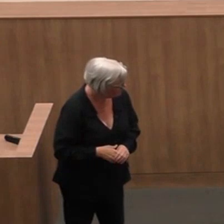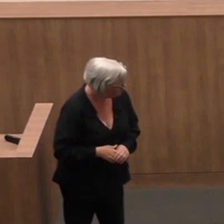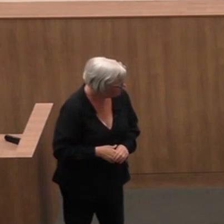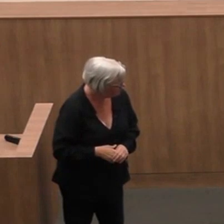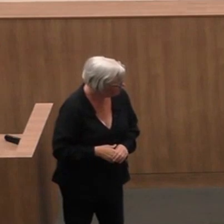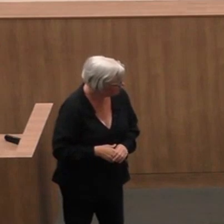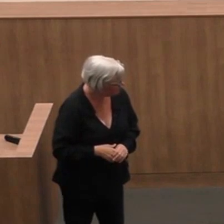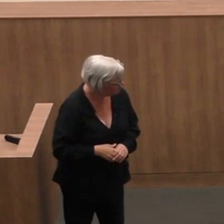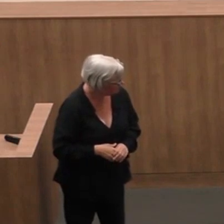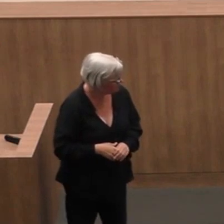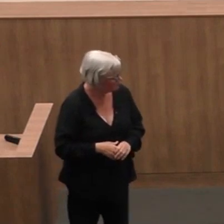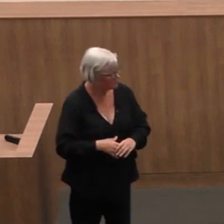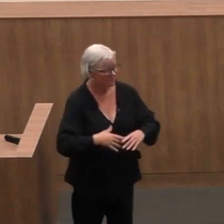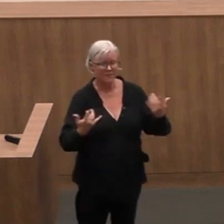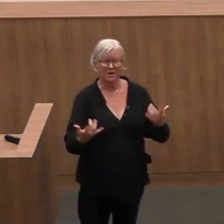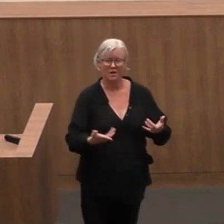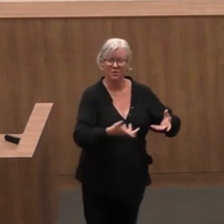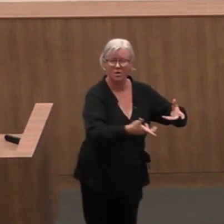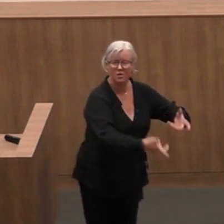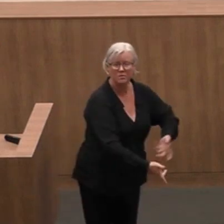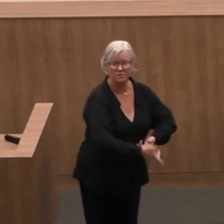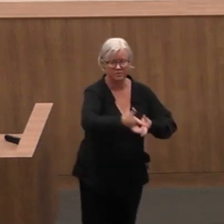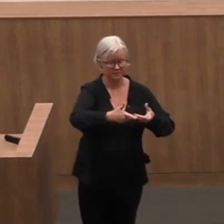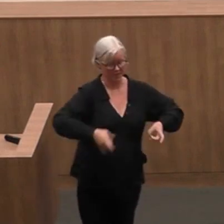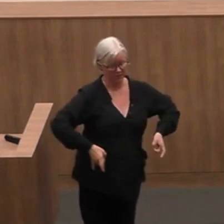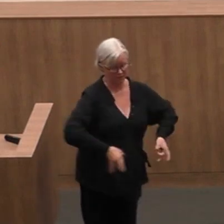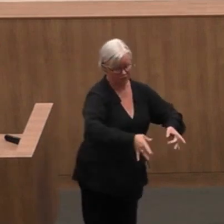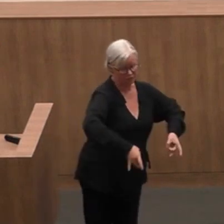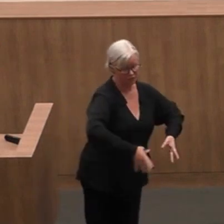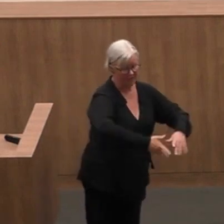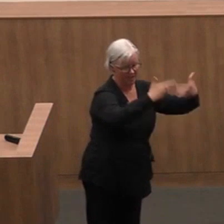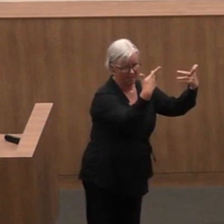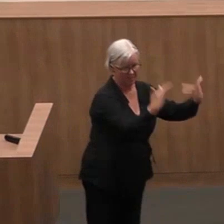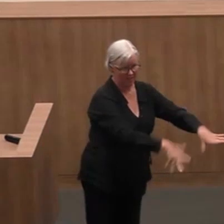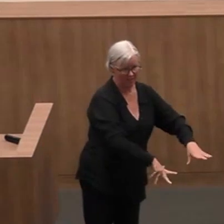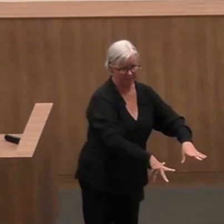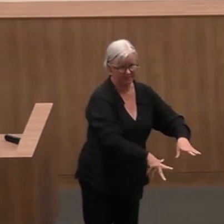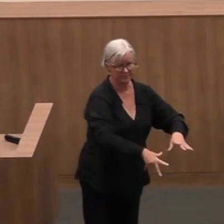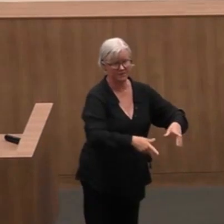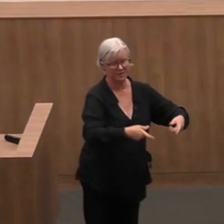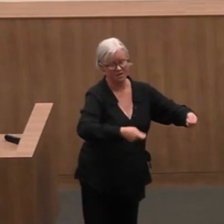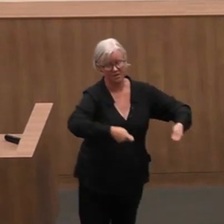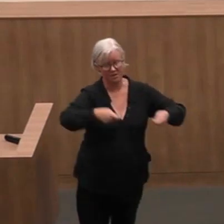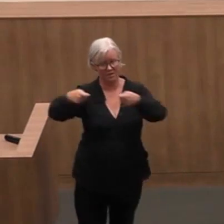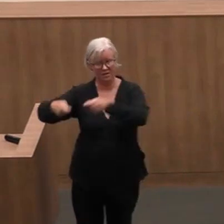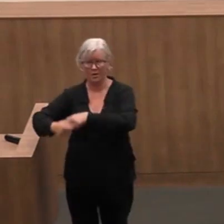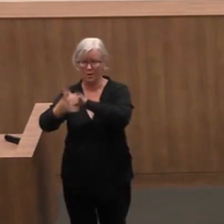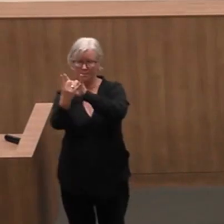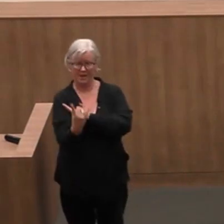She gets transferred onto a bed, obviously, from a chair, and a chair gets left behind.